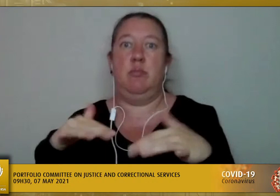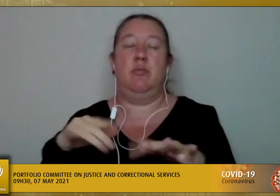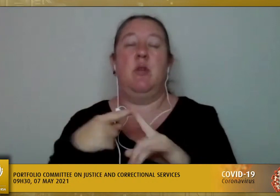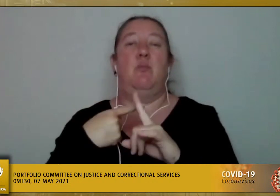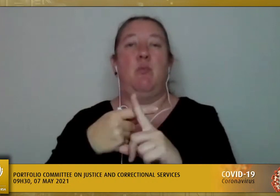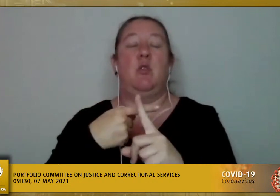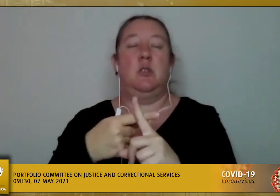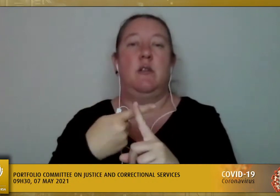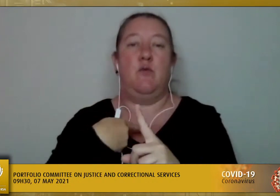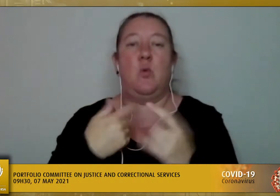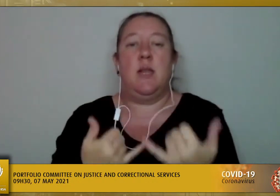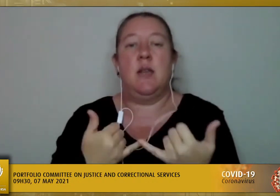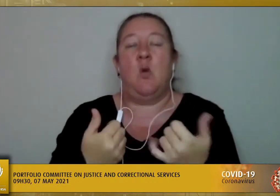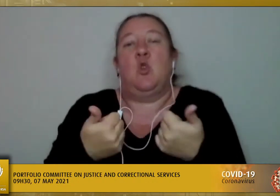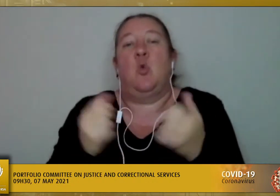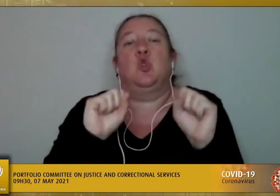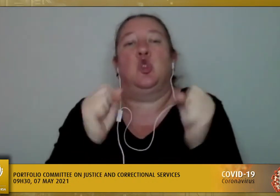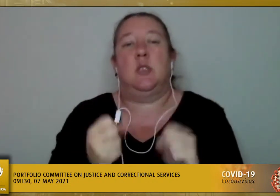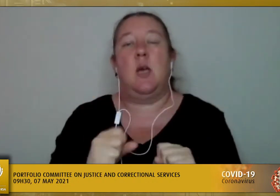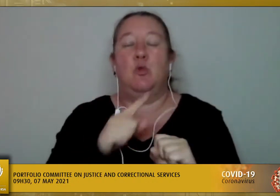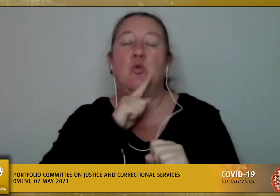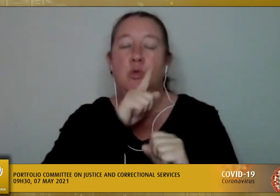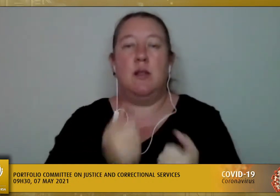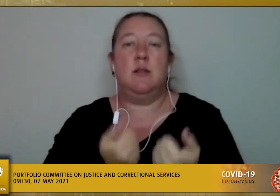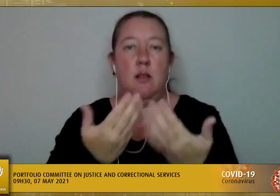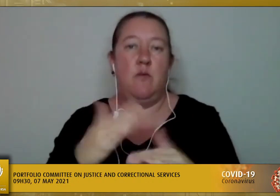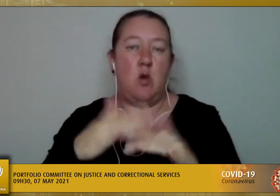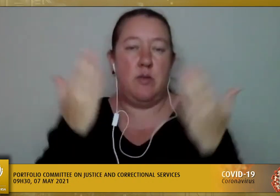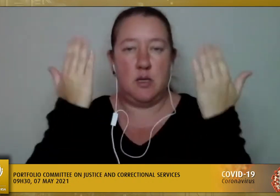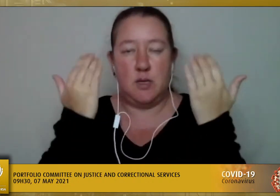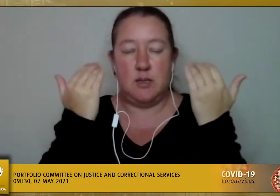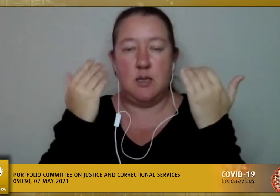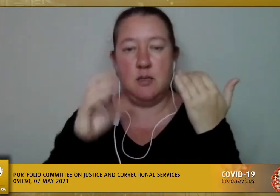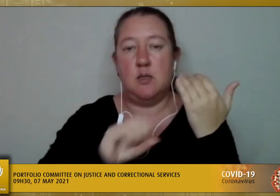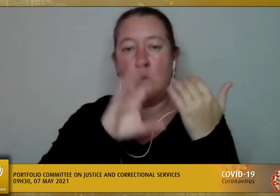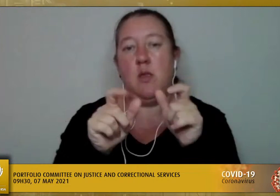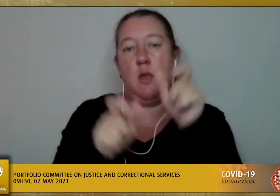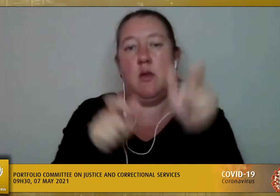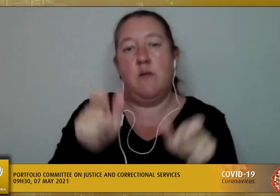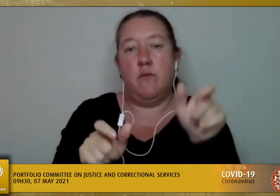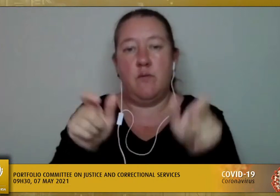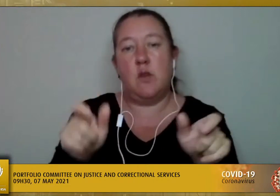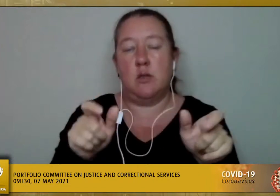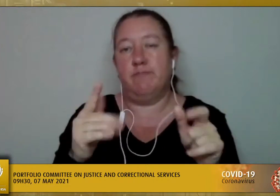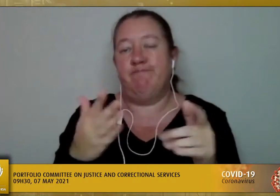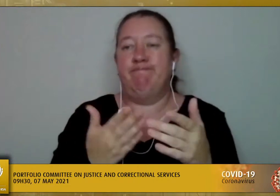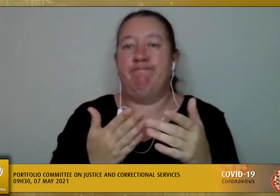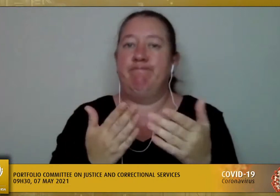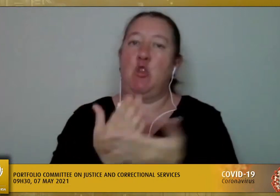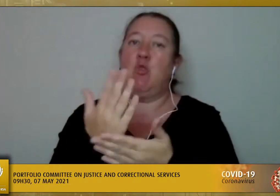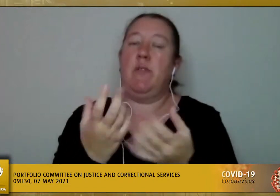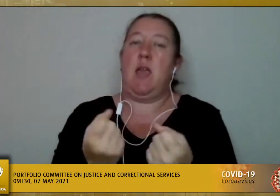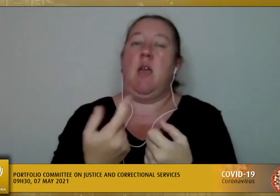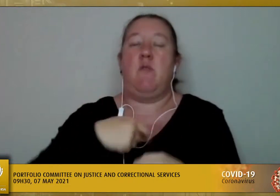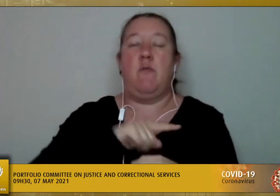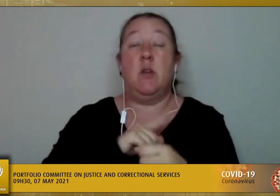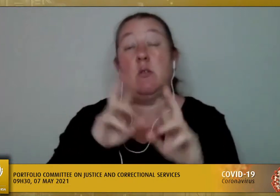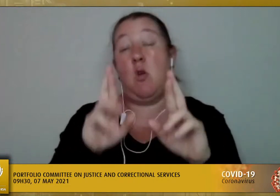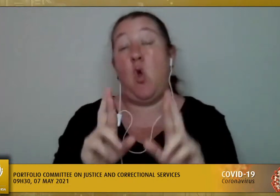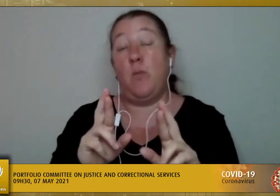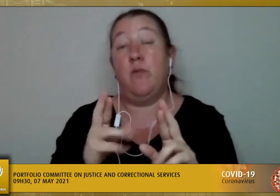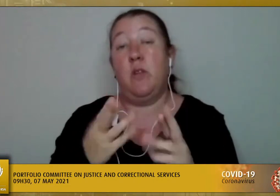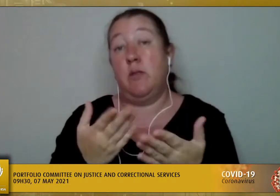that we're now in good shape to really deliver on the expectations that South Africans uh are actually have of us and um and hopefully this